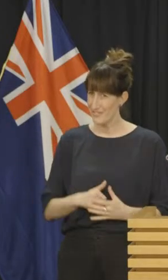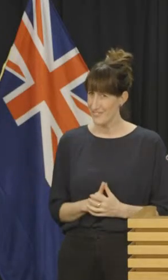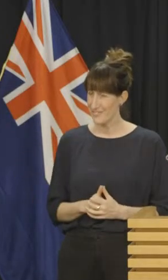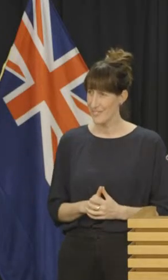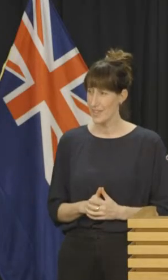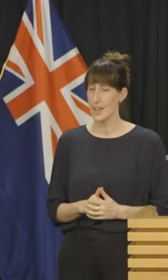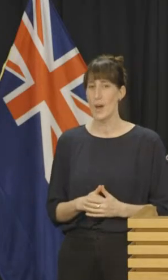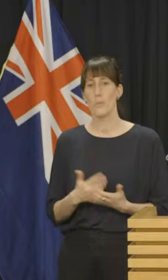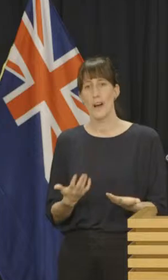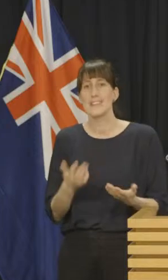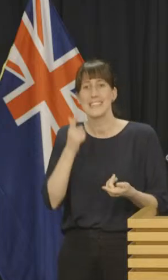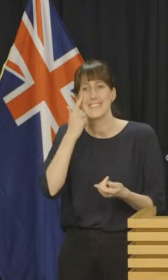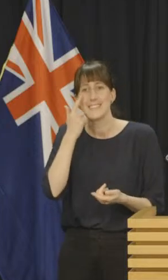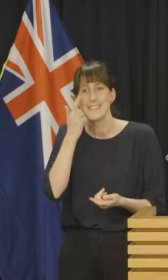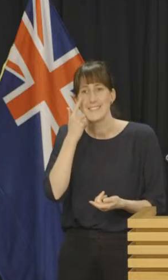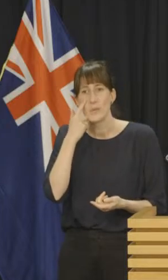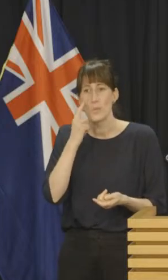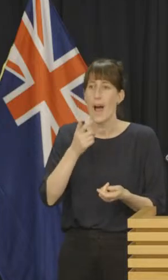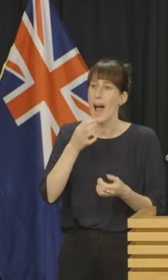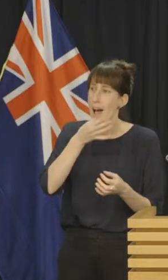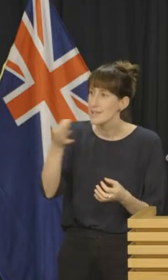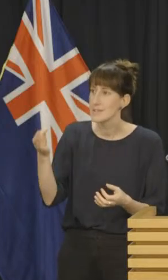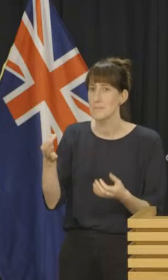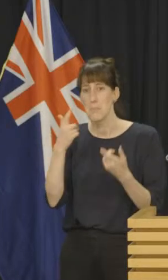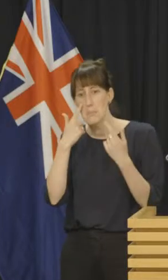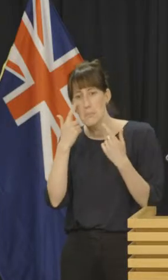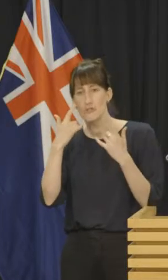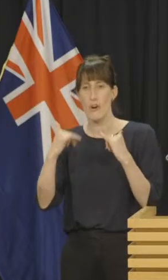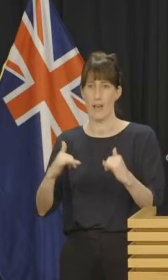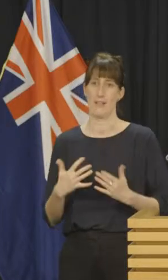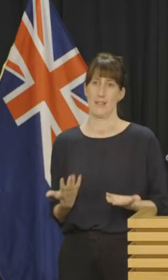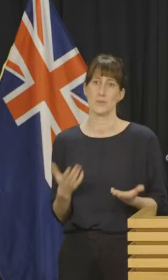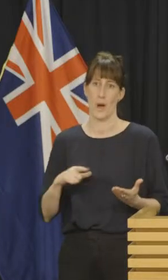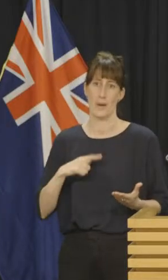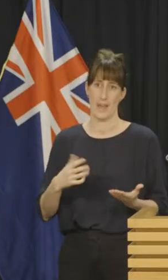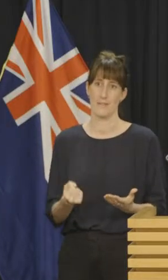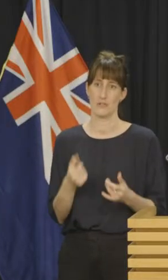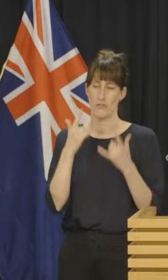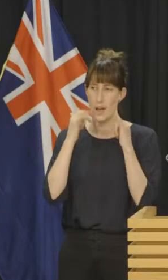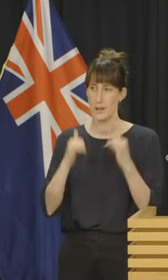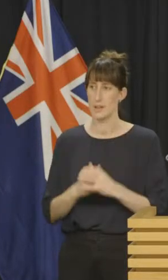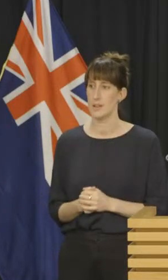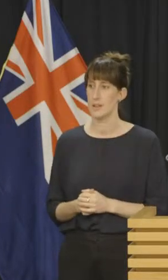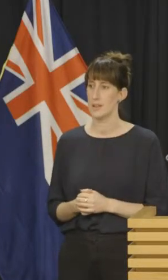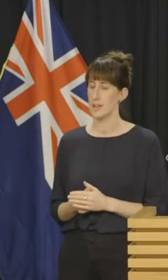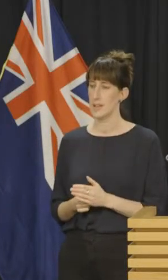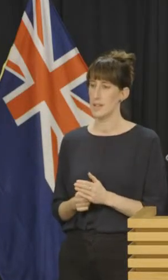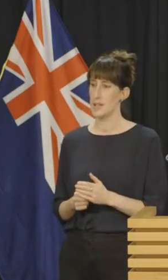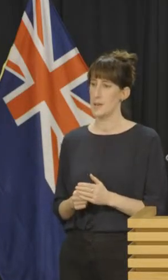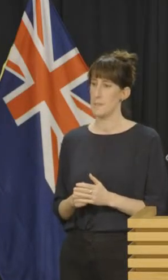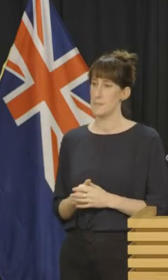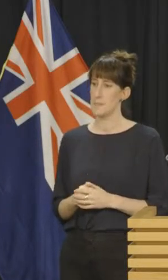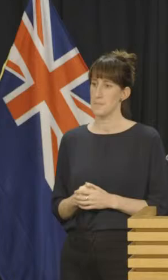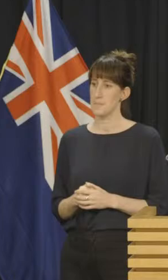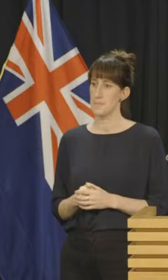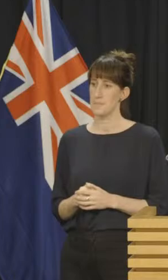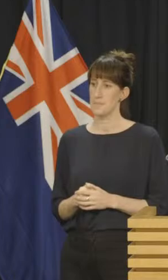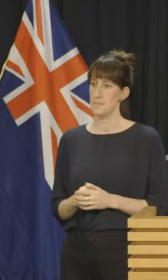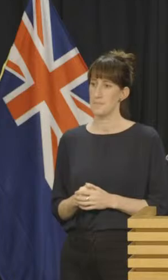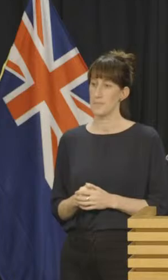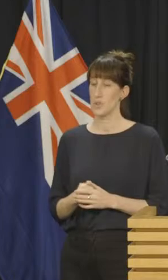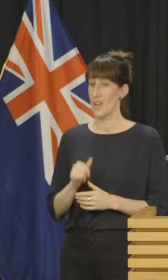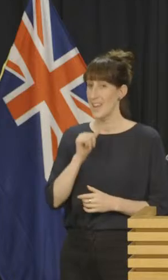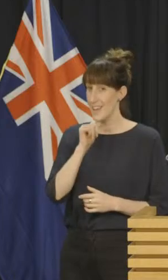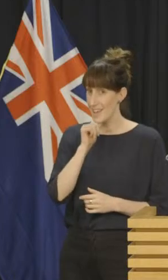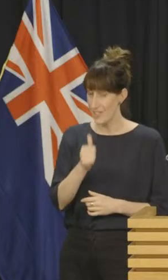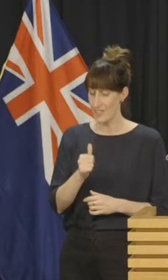out through having a trial like this. It's a very sizable investment, like you said, to put them out everywhere. Do you imagine that if they're going